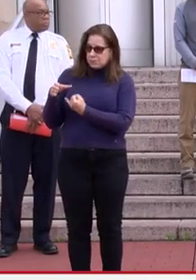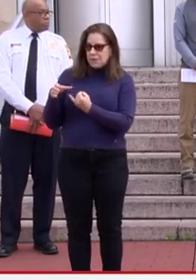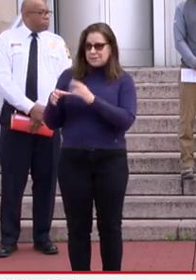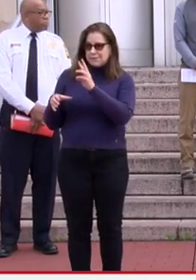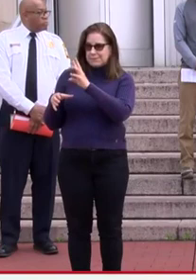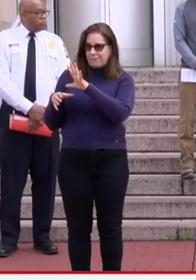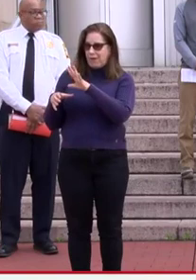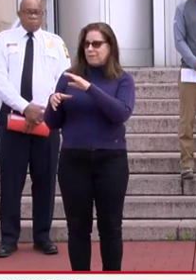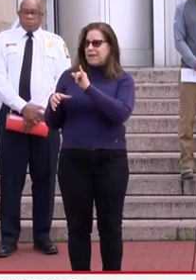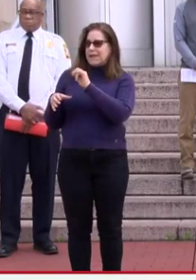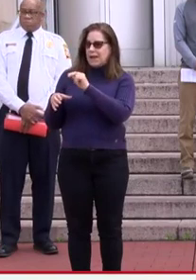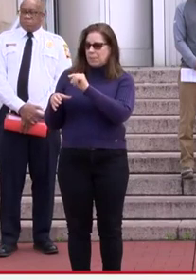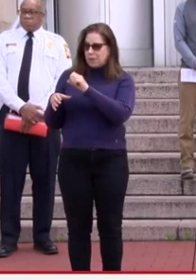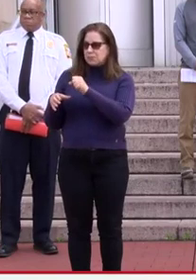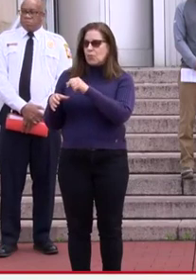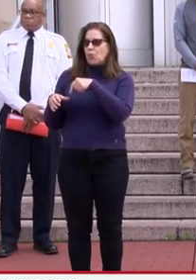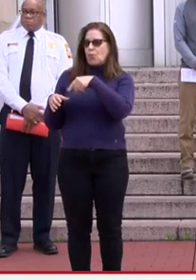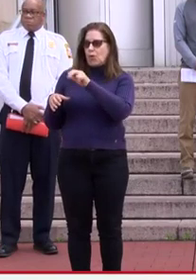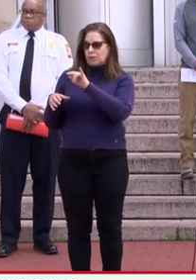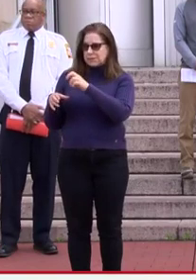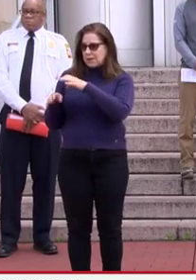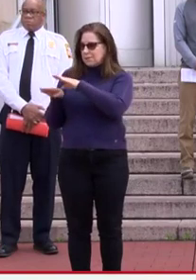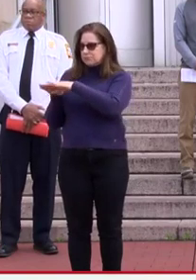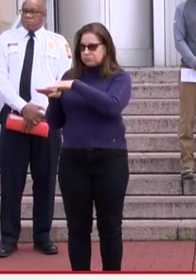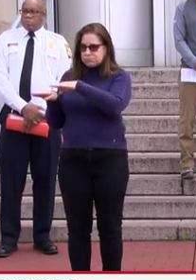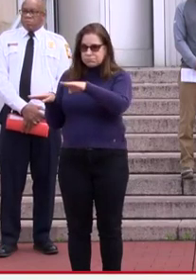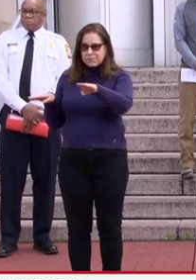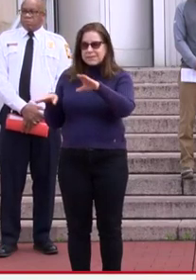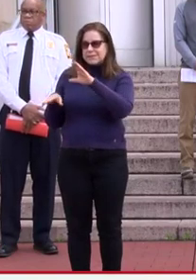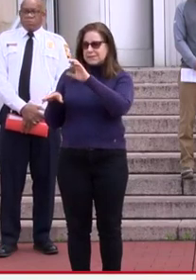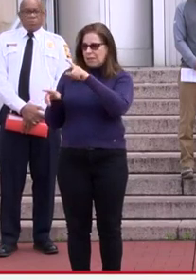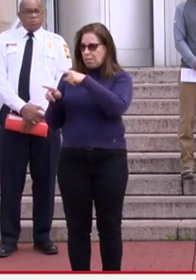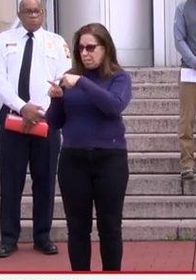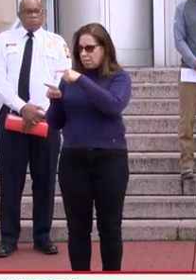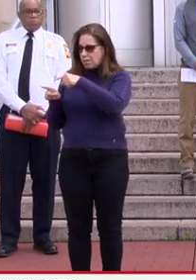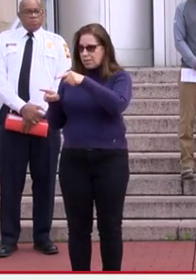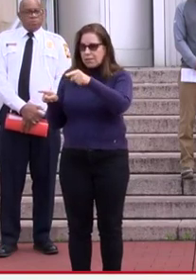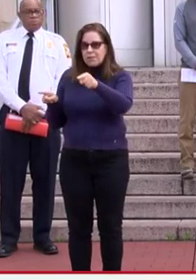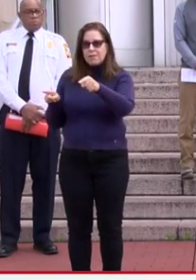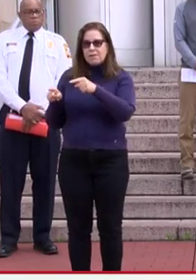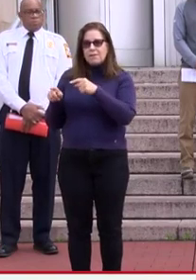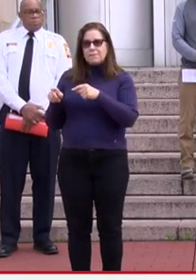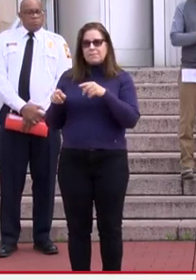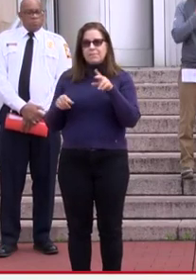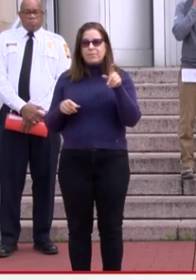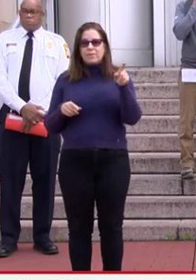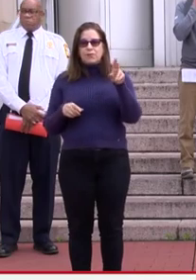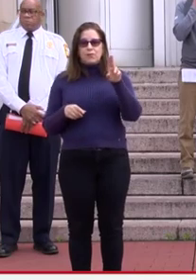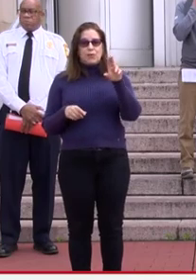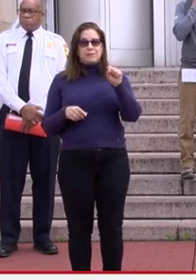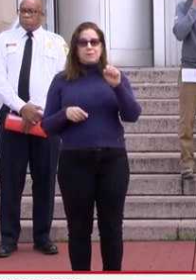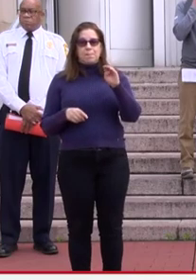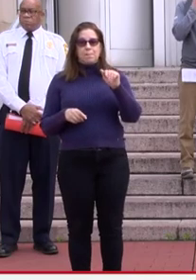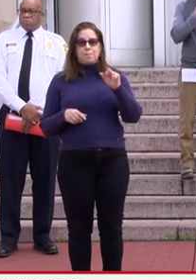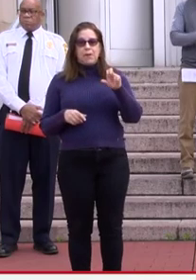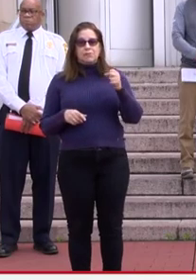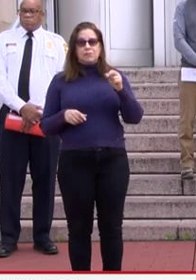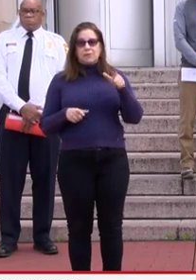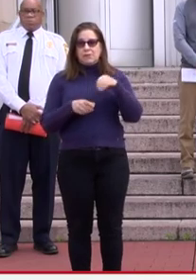cell, and they are in quarantine as a result of a U.S. Marshal at Superior Court building who tested positive for